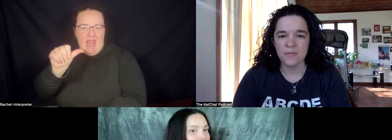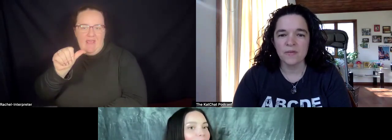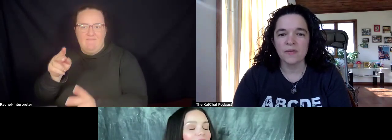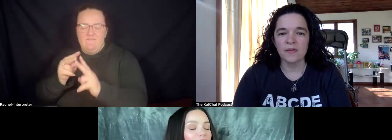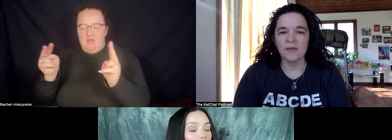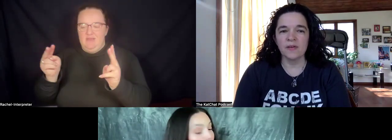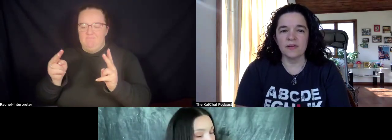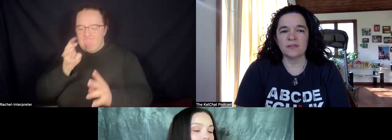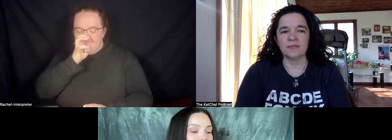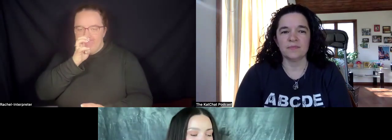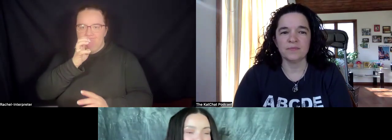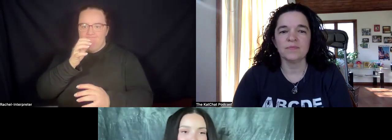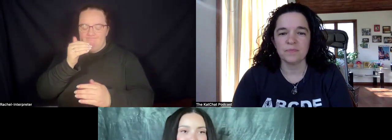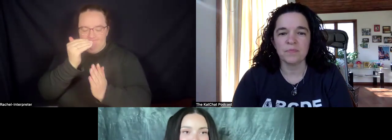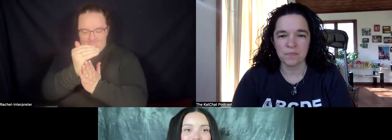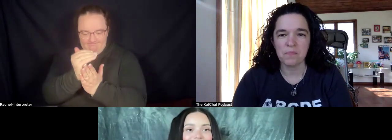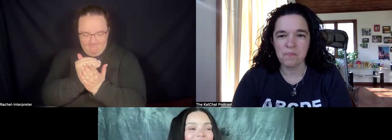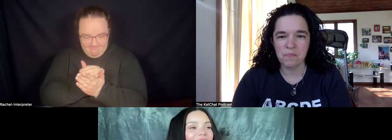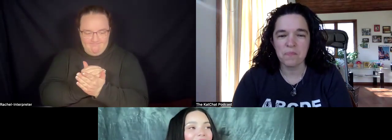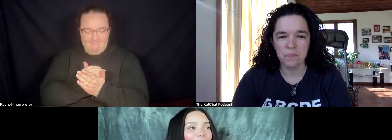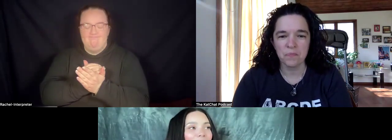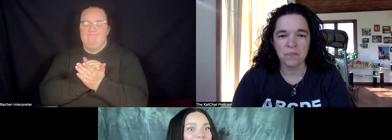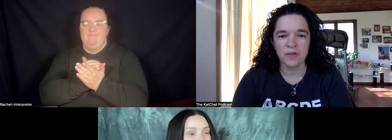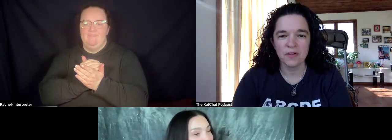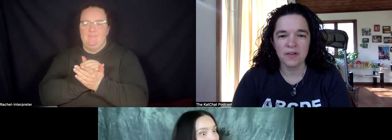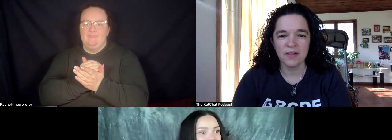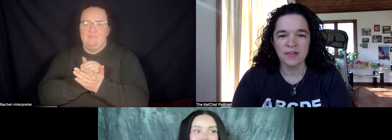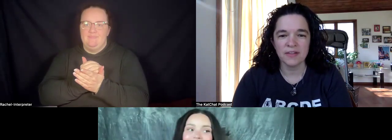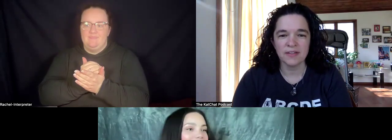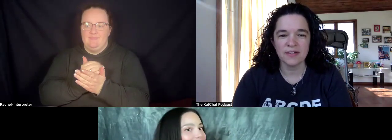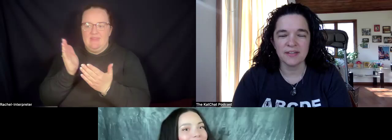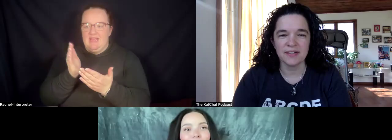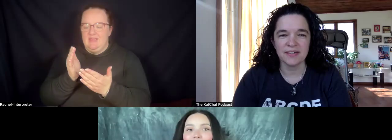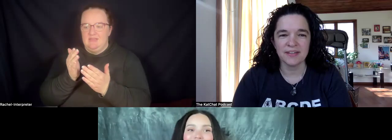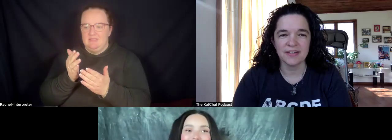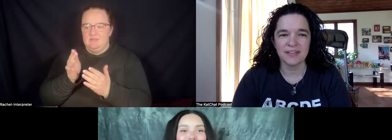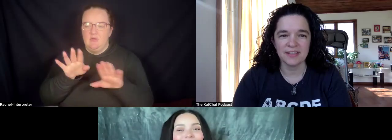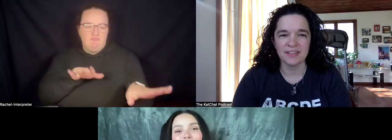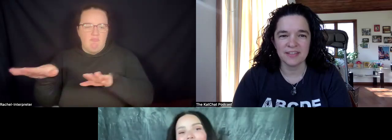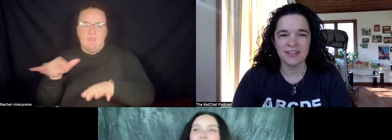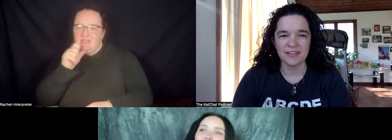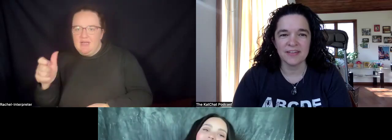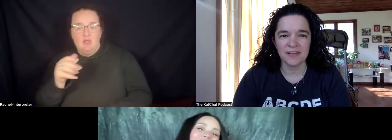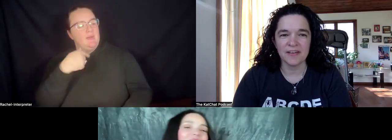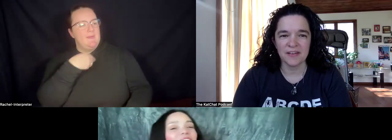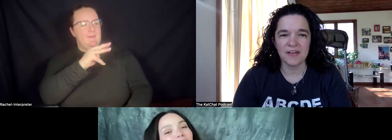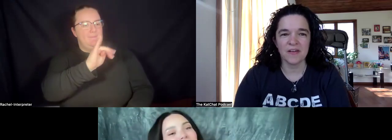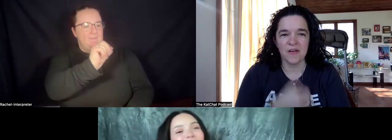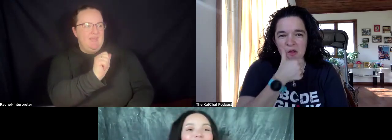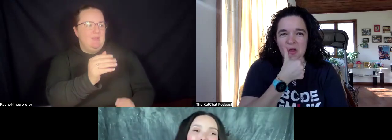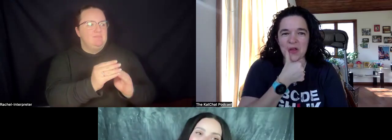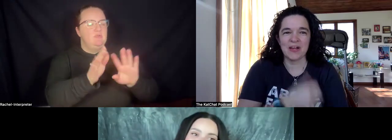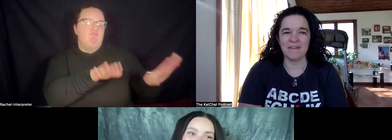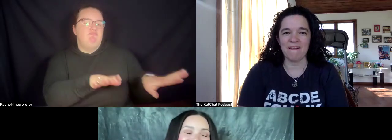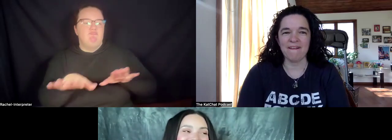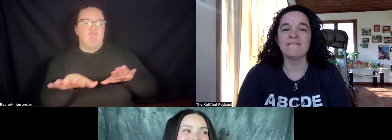very regimented, very much like list driven, didn't sway, whereas like Mia was a lot more kind of like floating